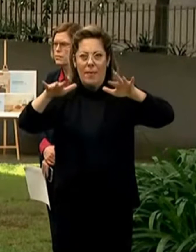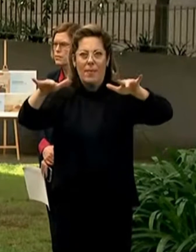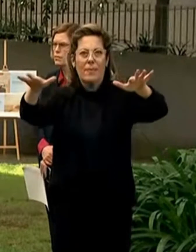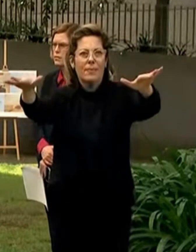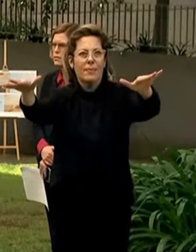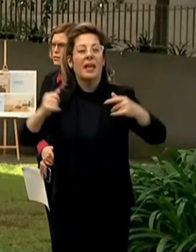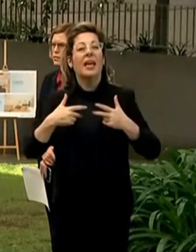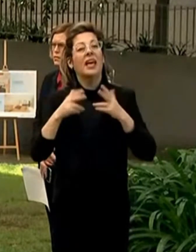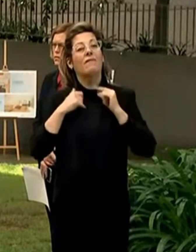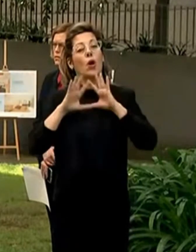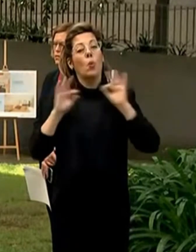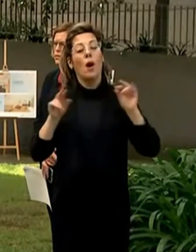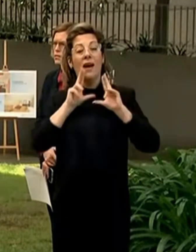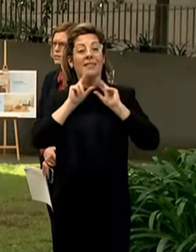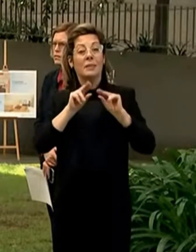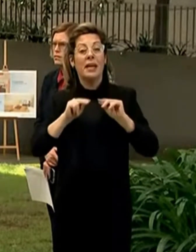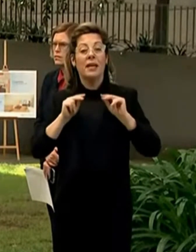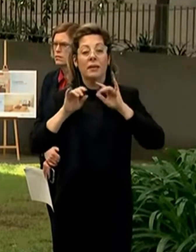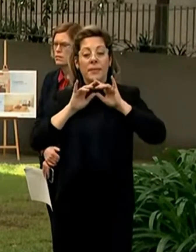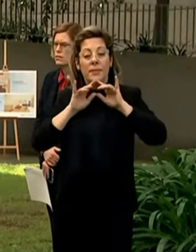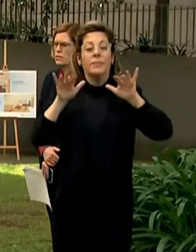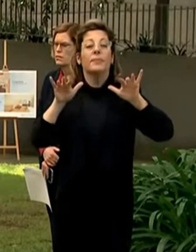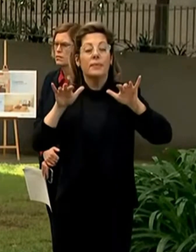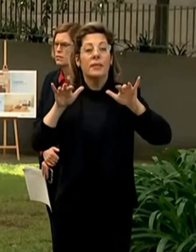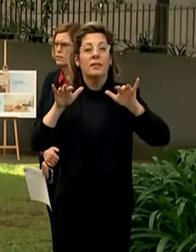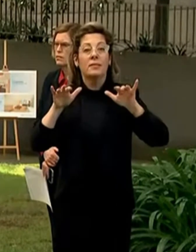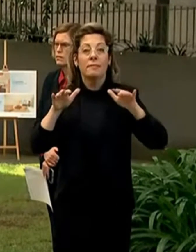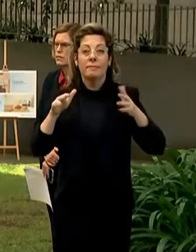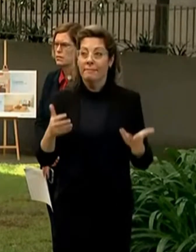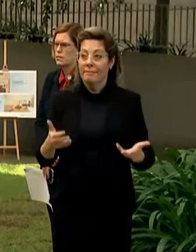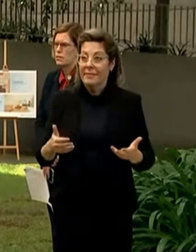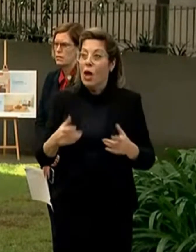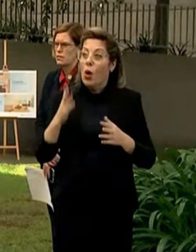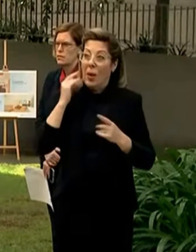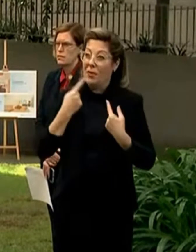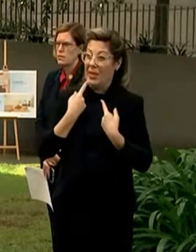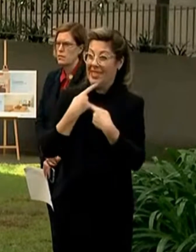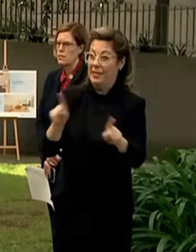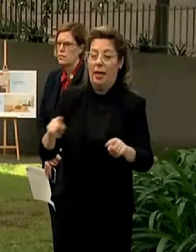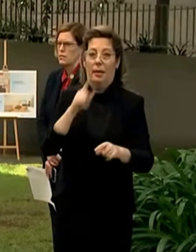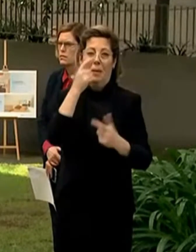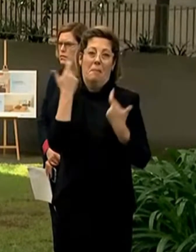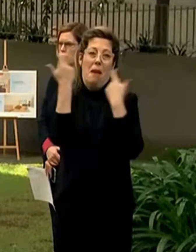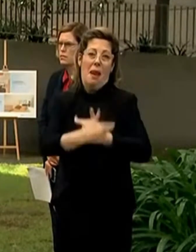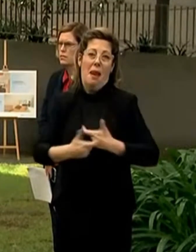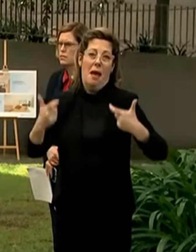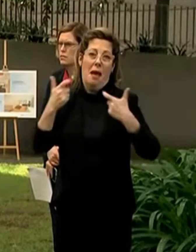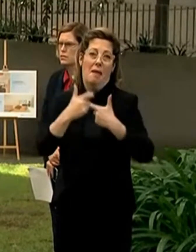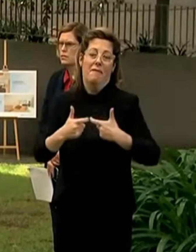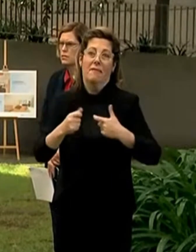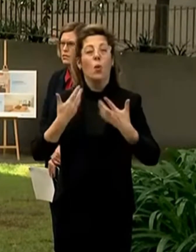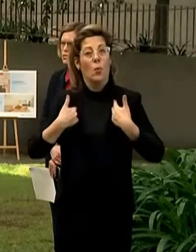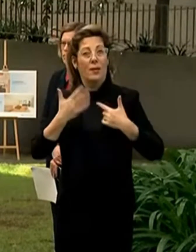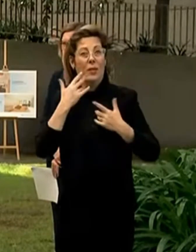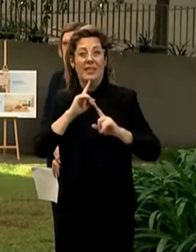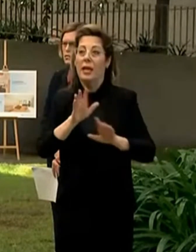droplets obviously go further the louder someone speaks. And I remember early on, people laughed at us when we said the health advice was no